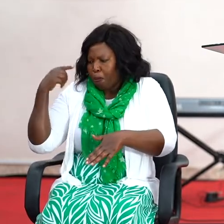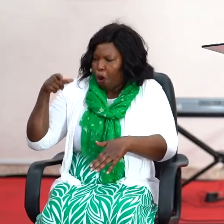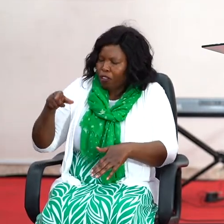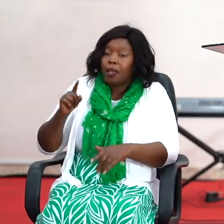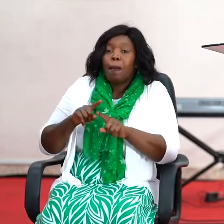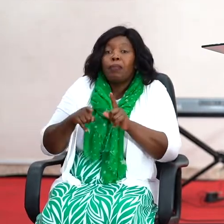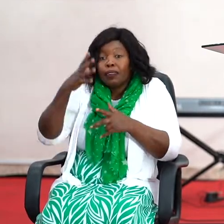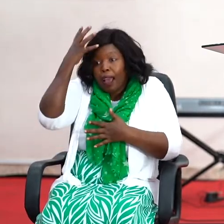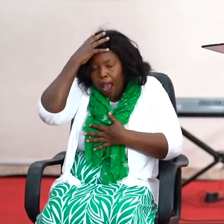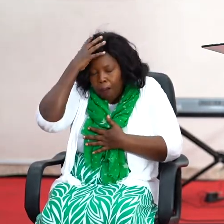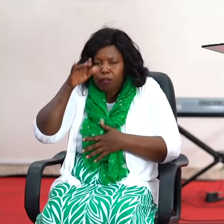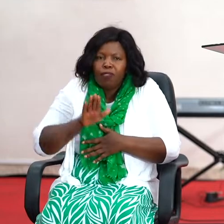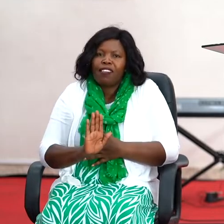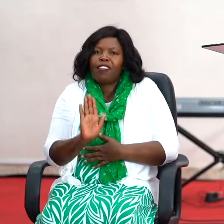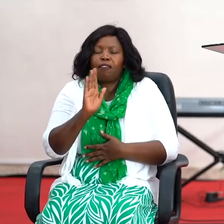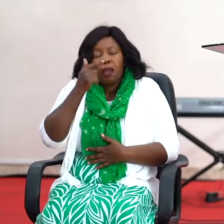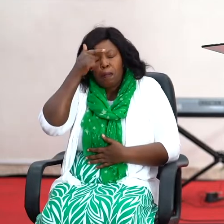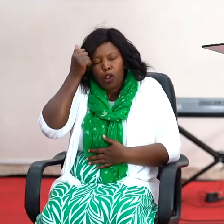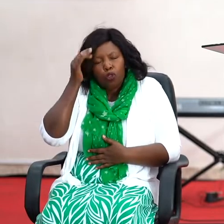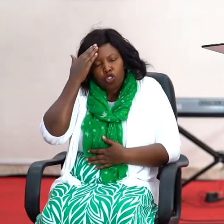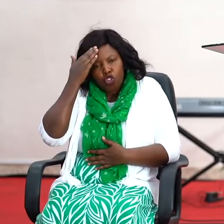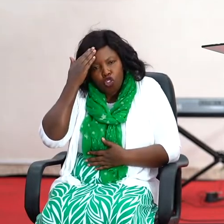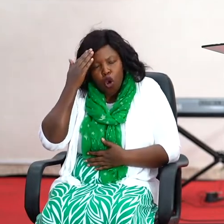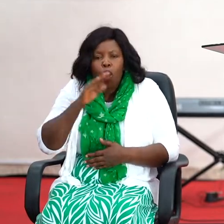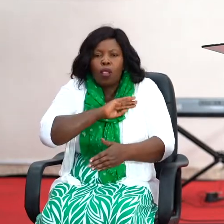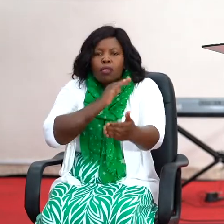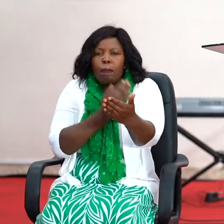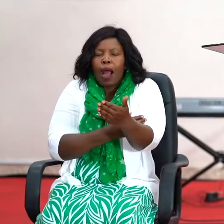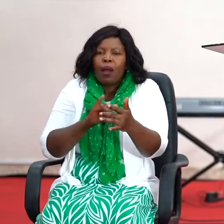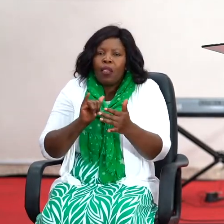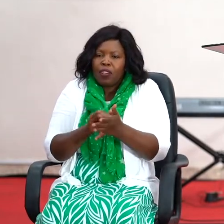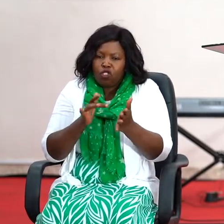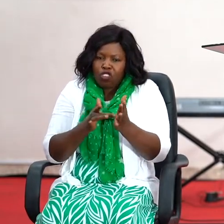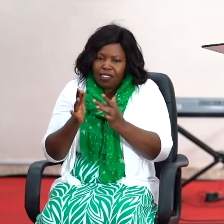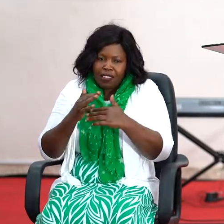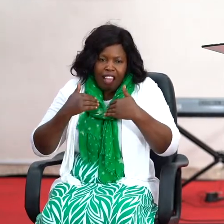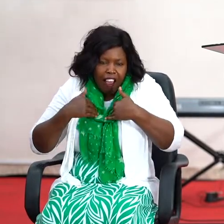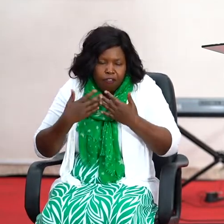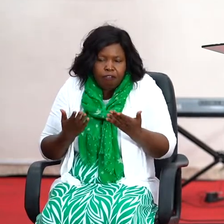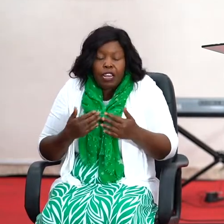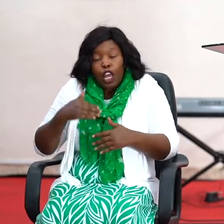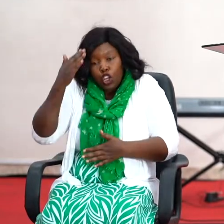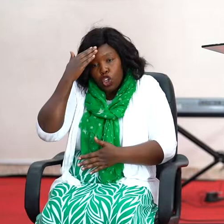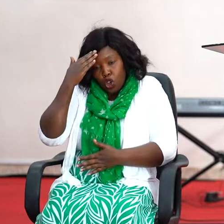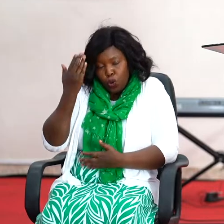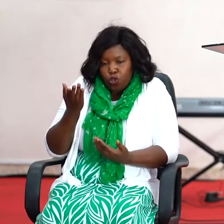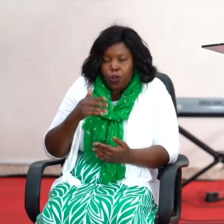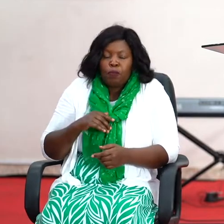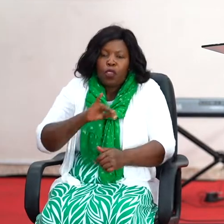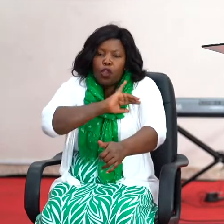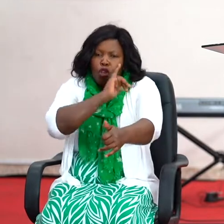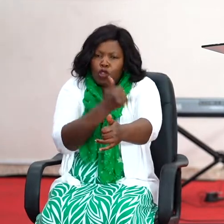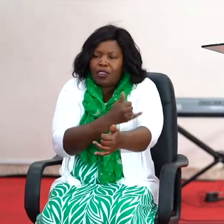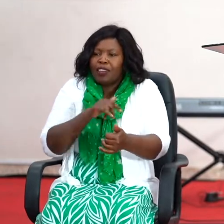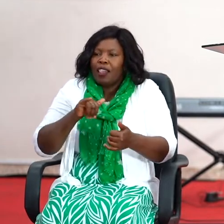humbled himself because he acknowledged the power that Jesus carried. He acknowledged the